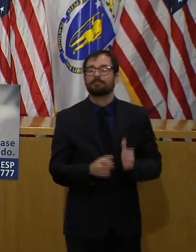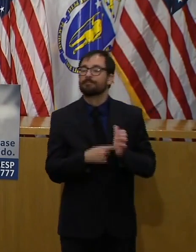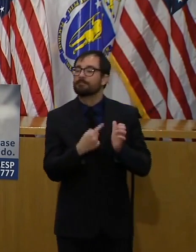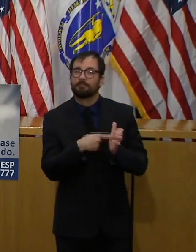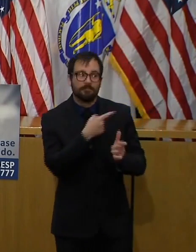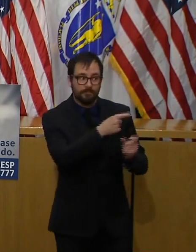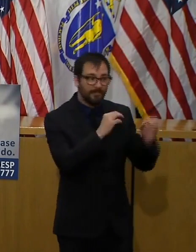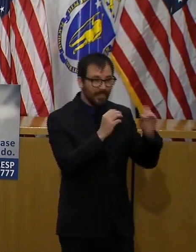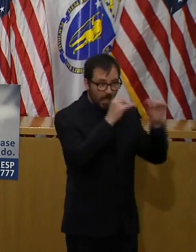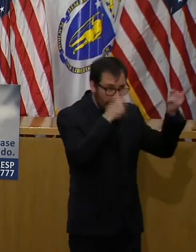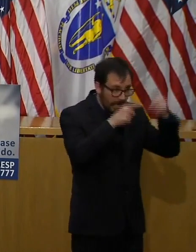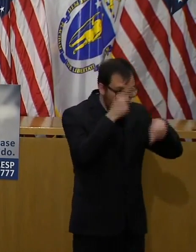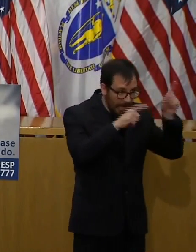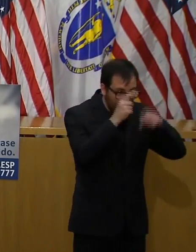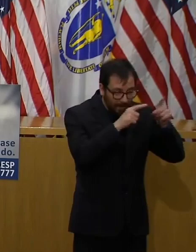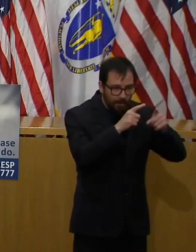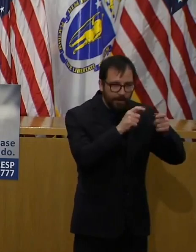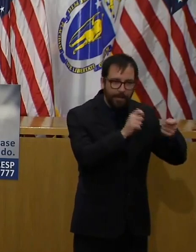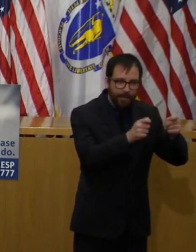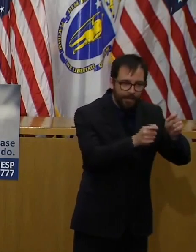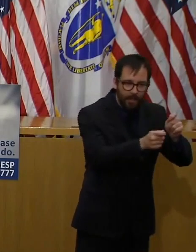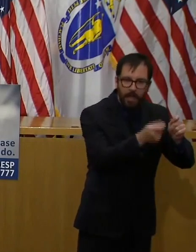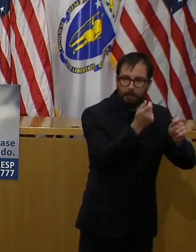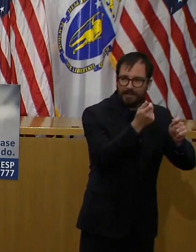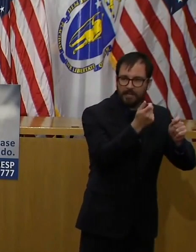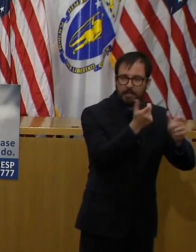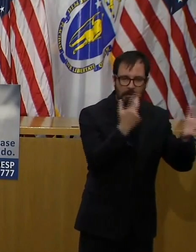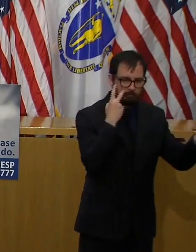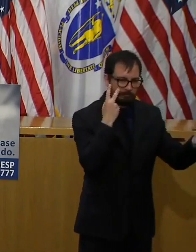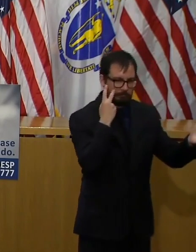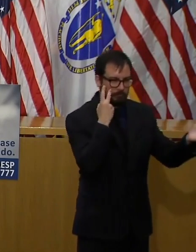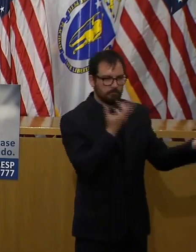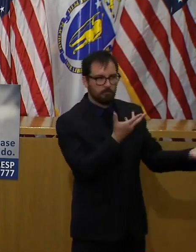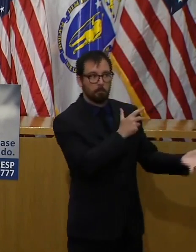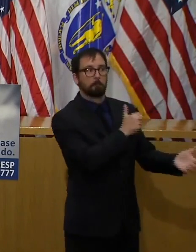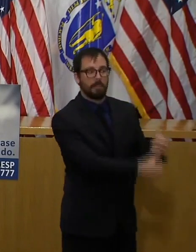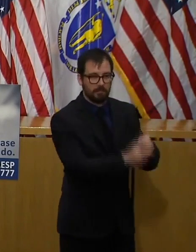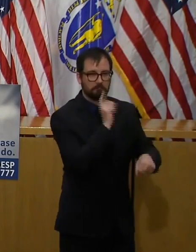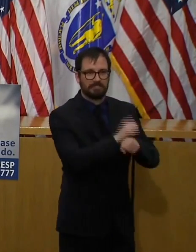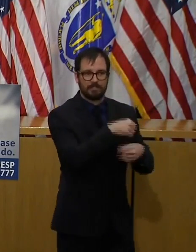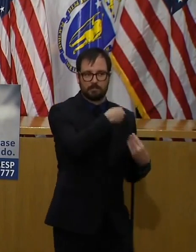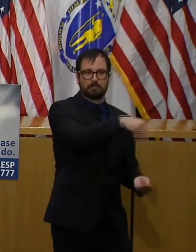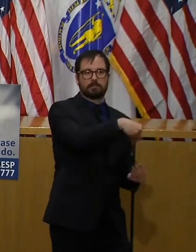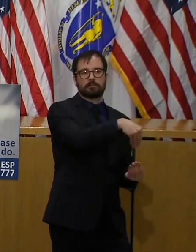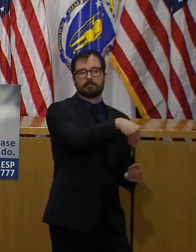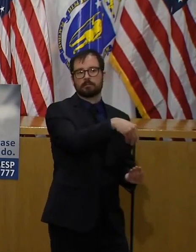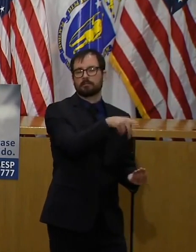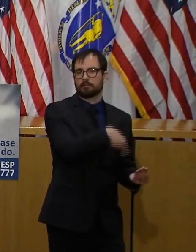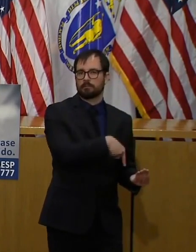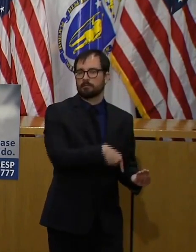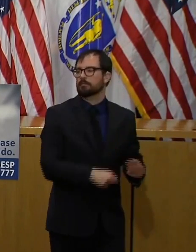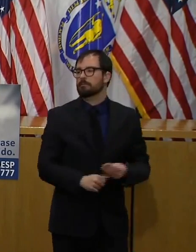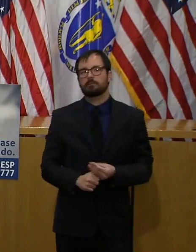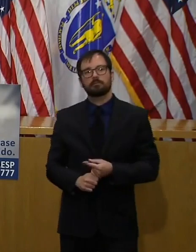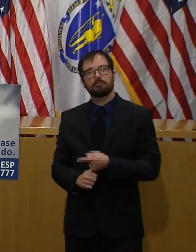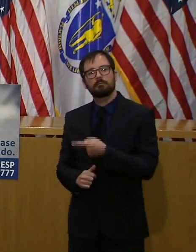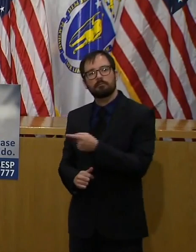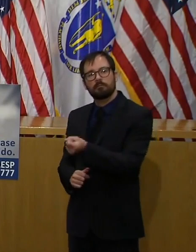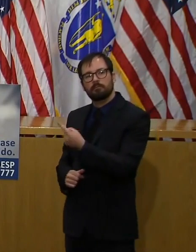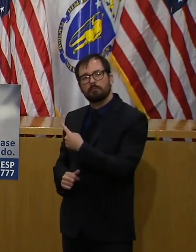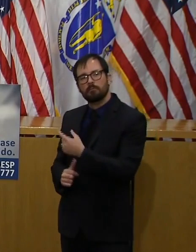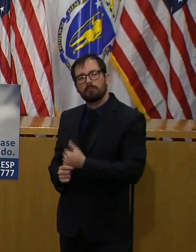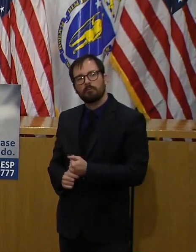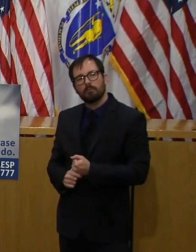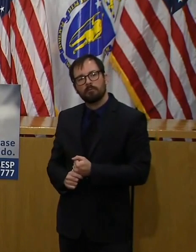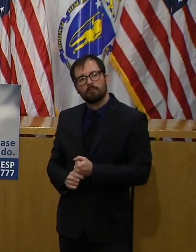it the most urgent thing to get something like that in place. It's been a pretty high priority for the House and the Senate, and a pretty high priority for us. I mean, we